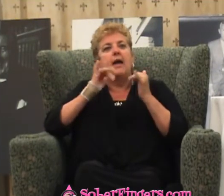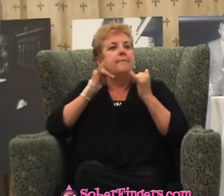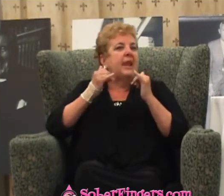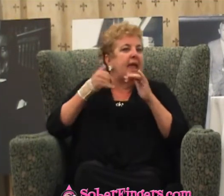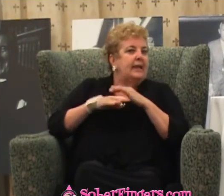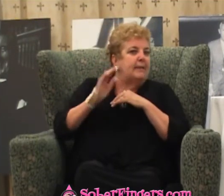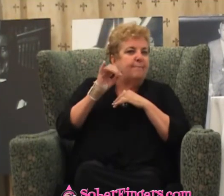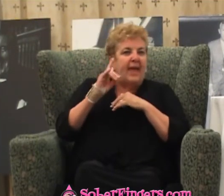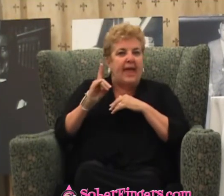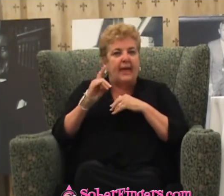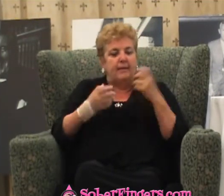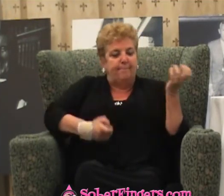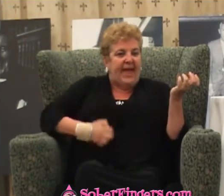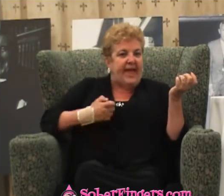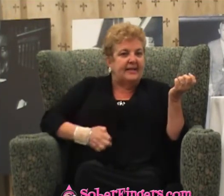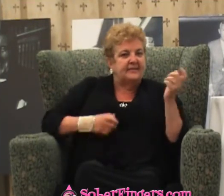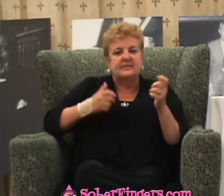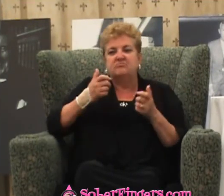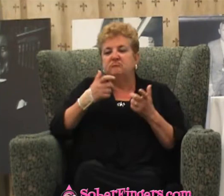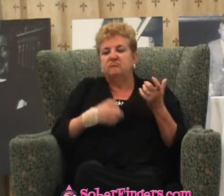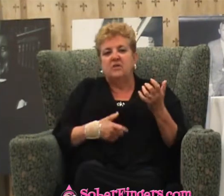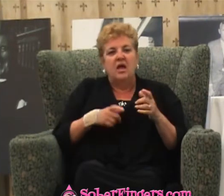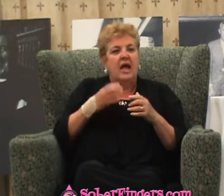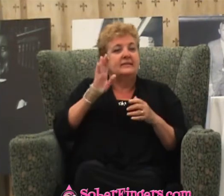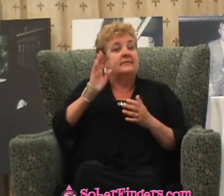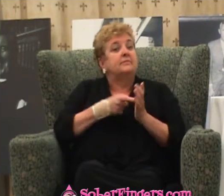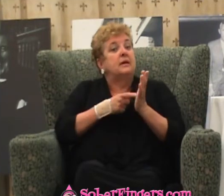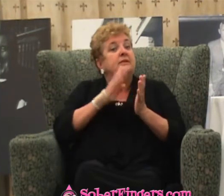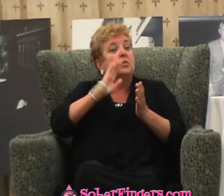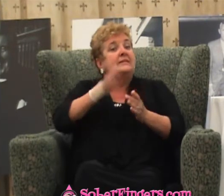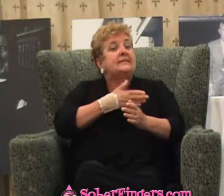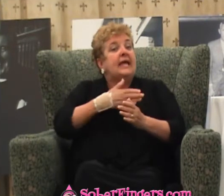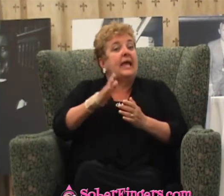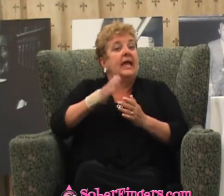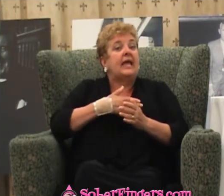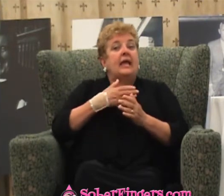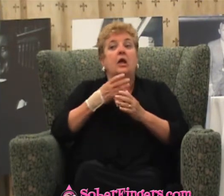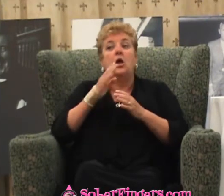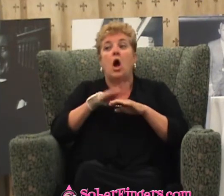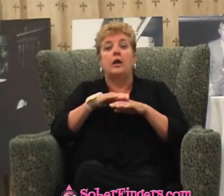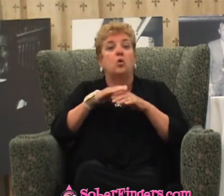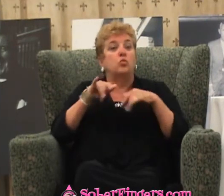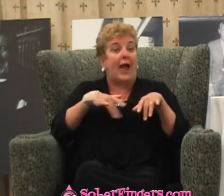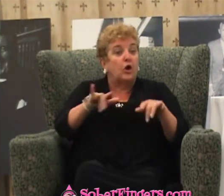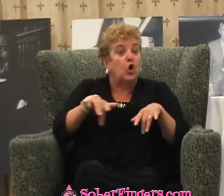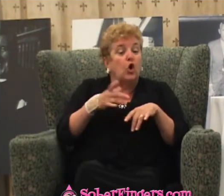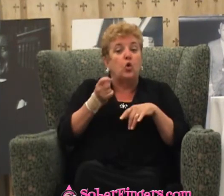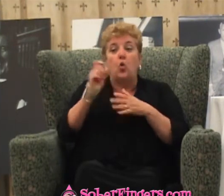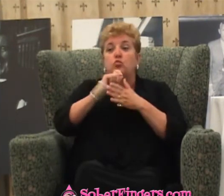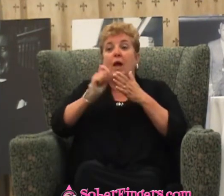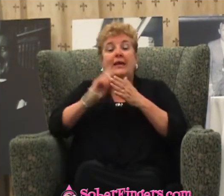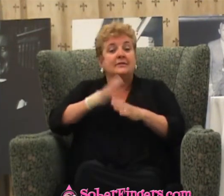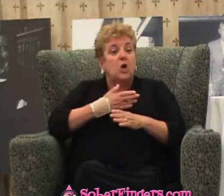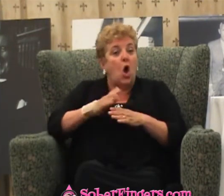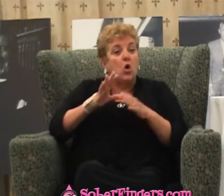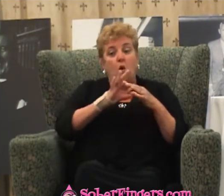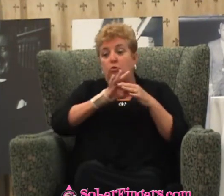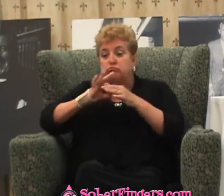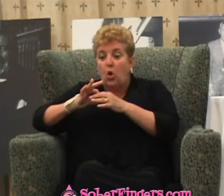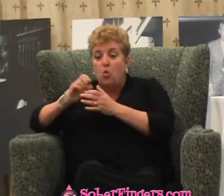guitar, or sing background on somebody's record, or write a song, or co-write a song, you know, play a